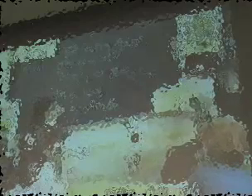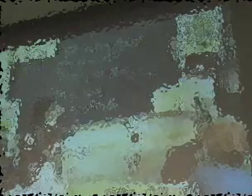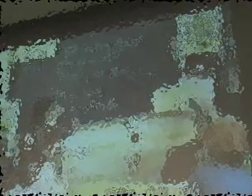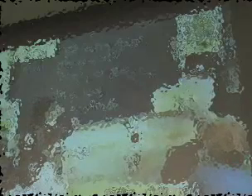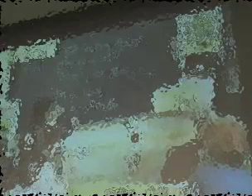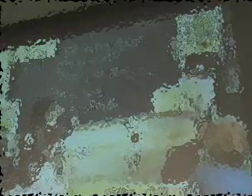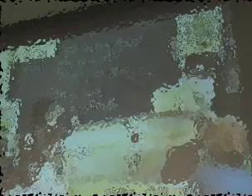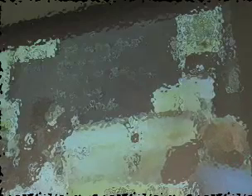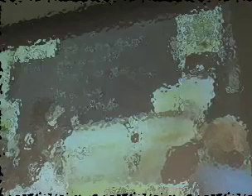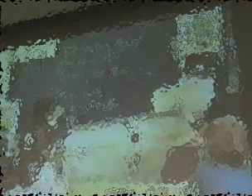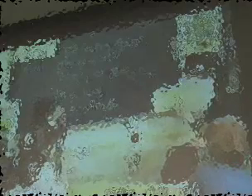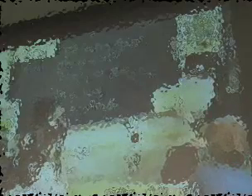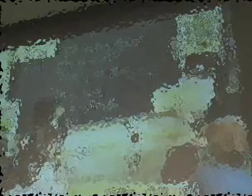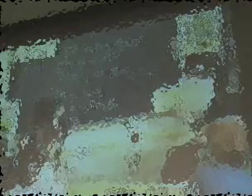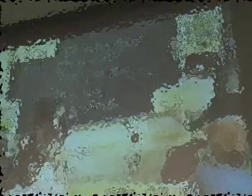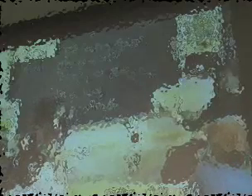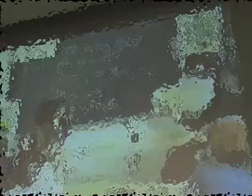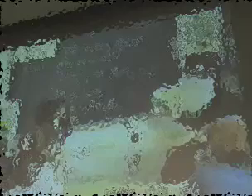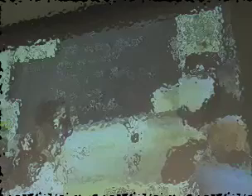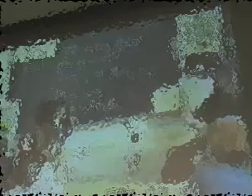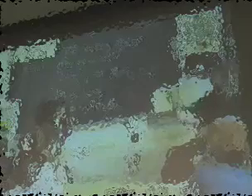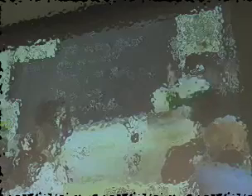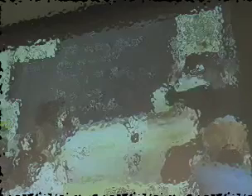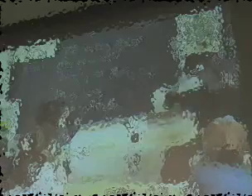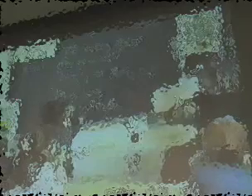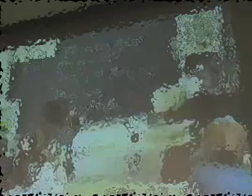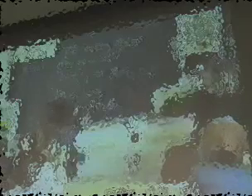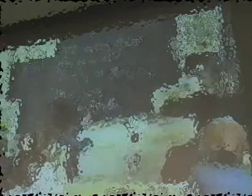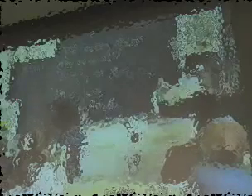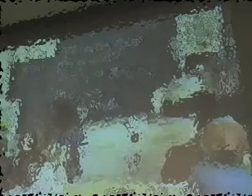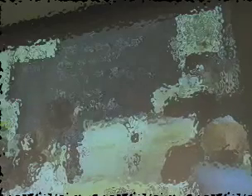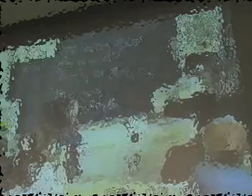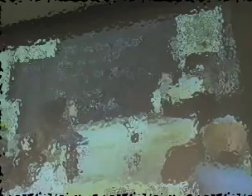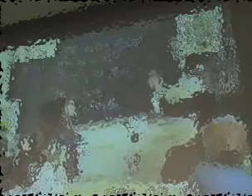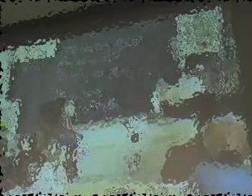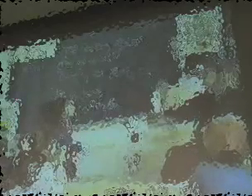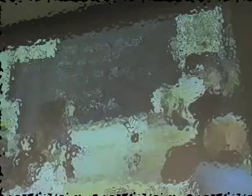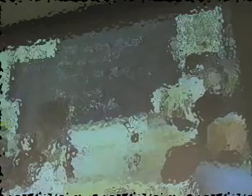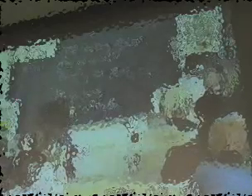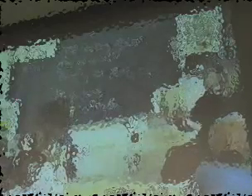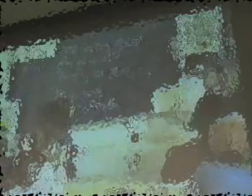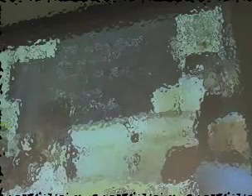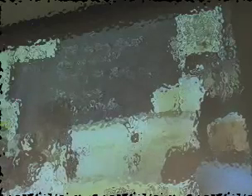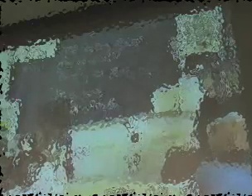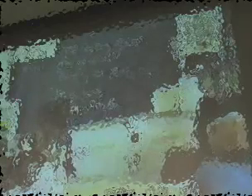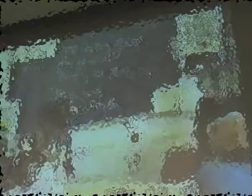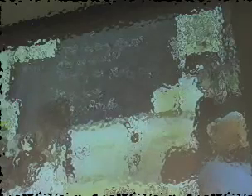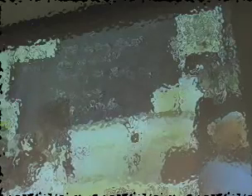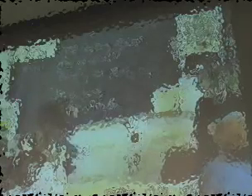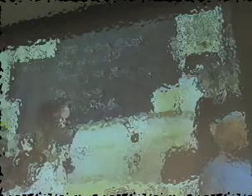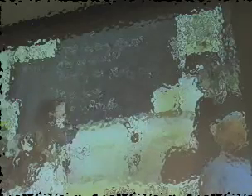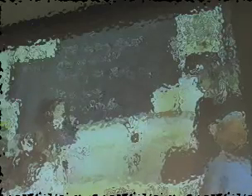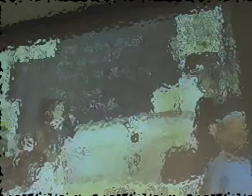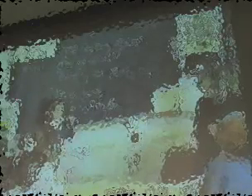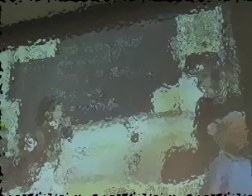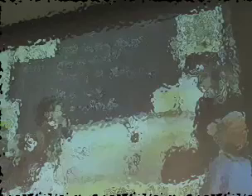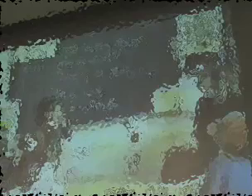is not Monday. Did she sign that right? Yeah. If you sign it like this, remember, can't do that.